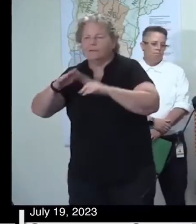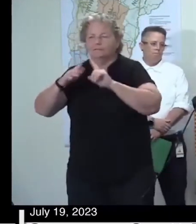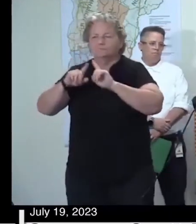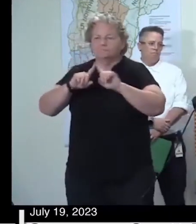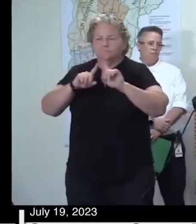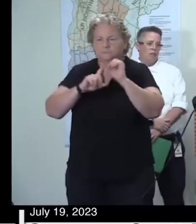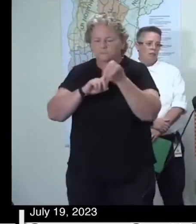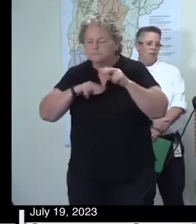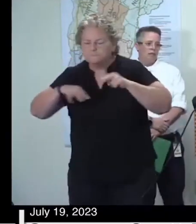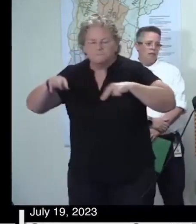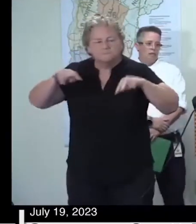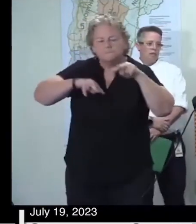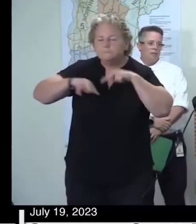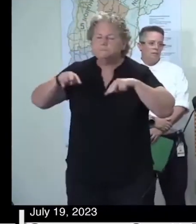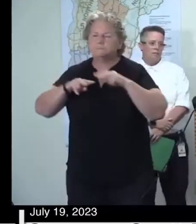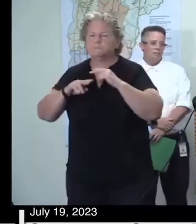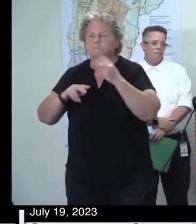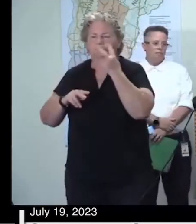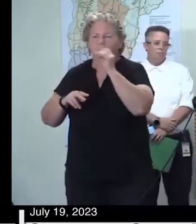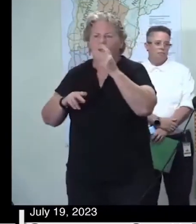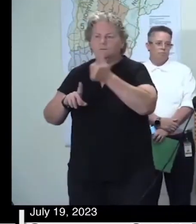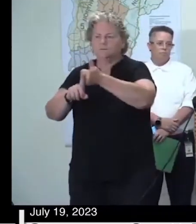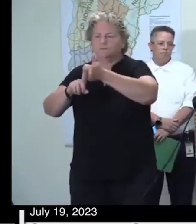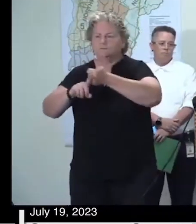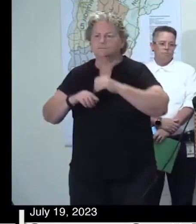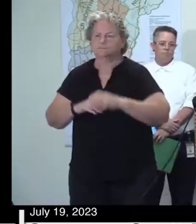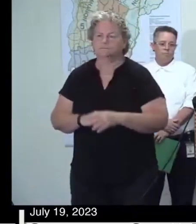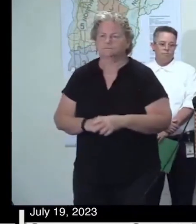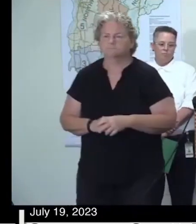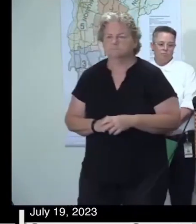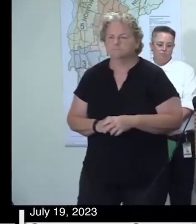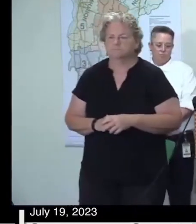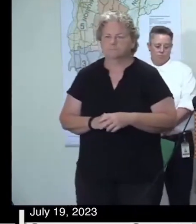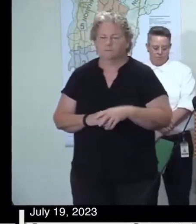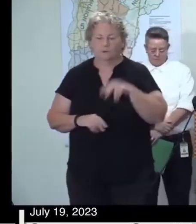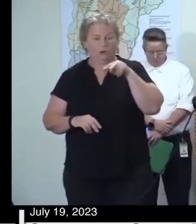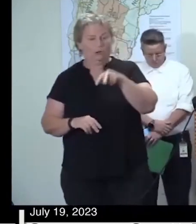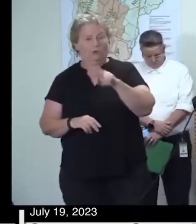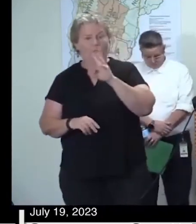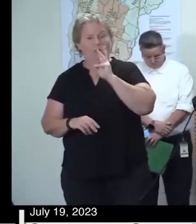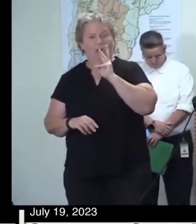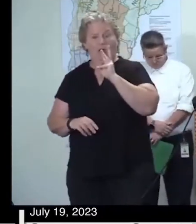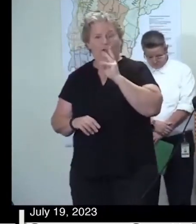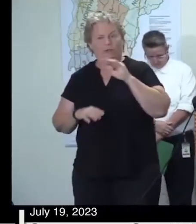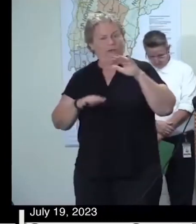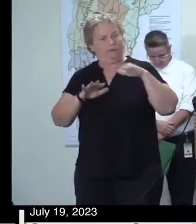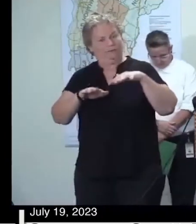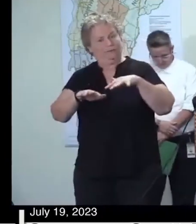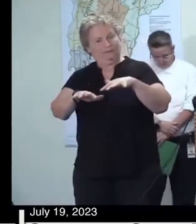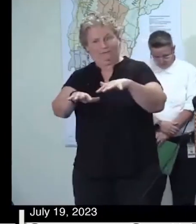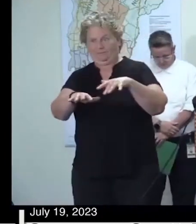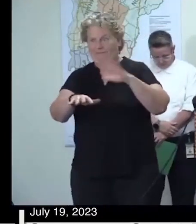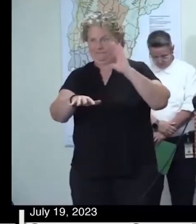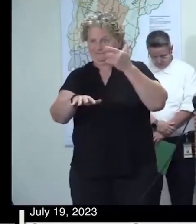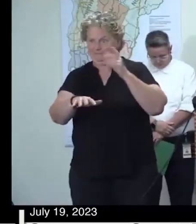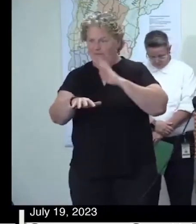It is not business as usual yet for recreation on or around our rivers, streams, and